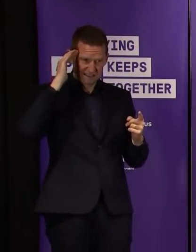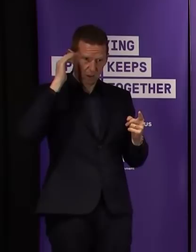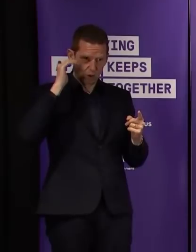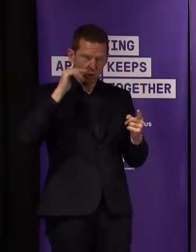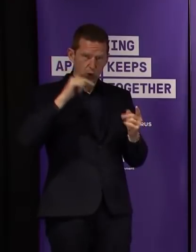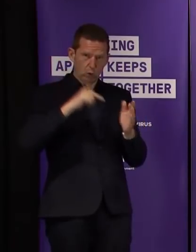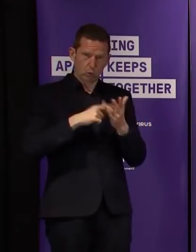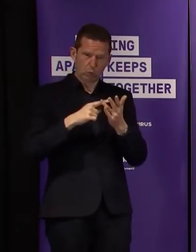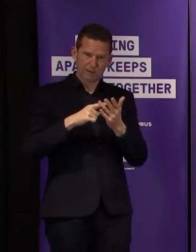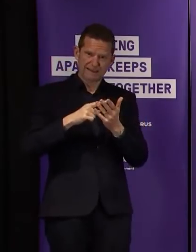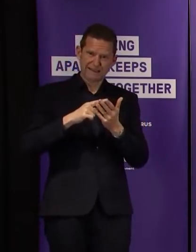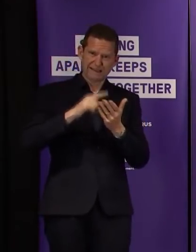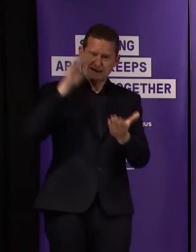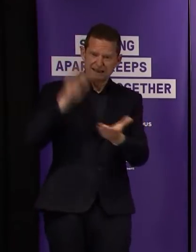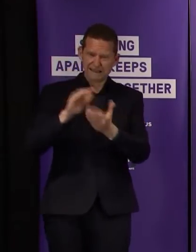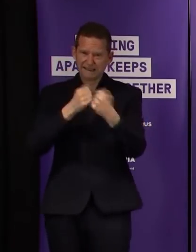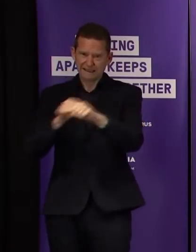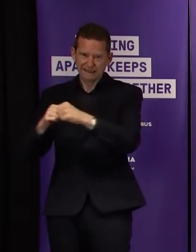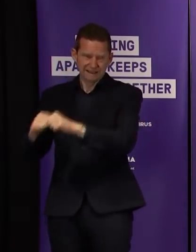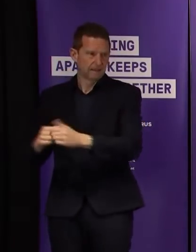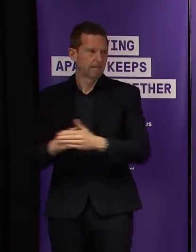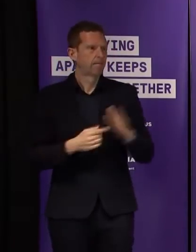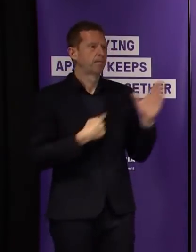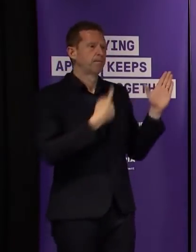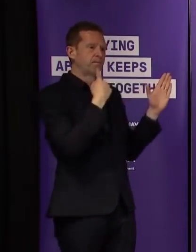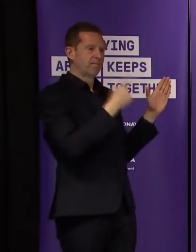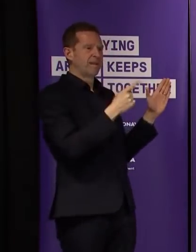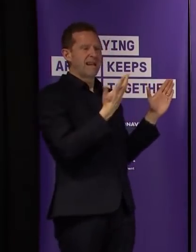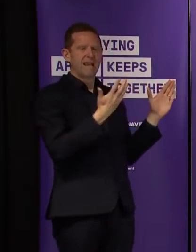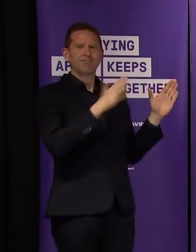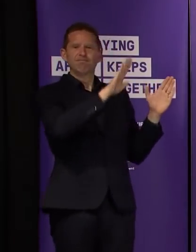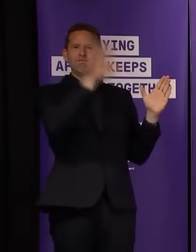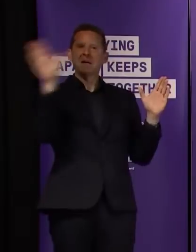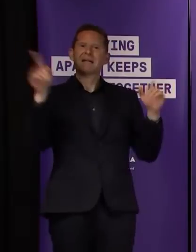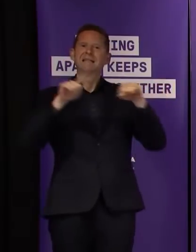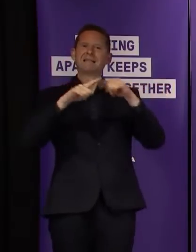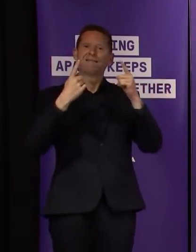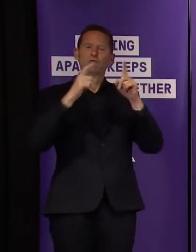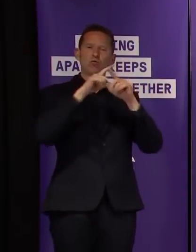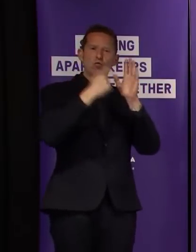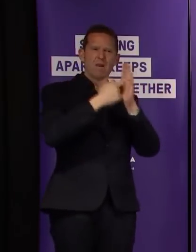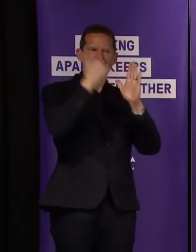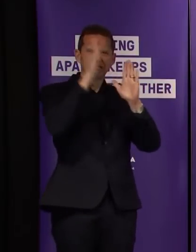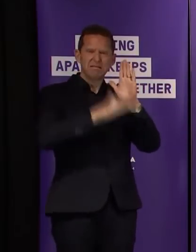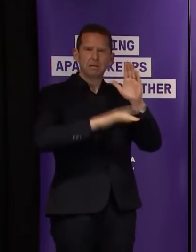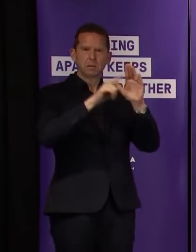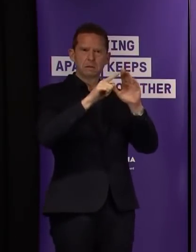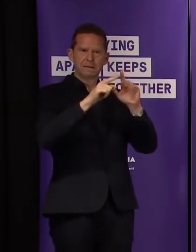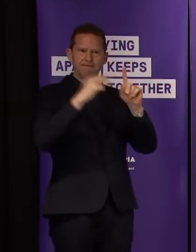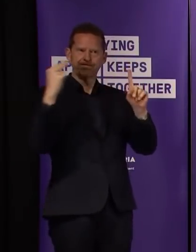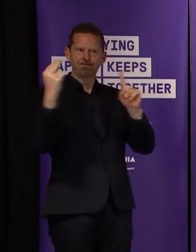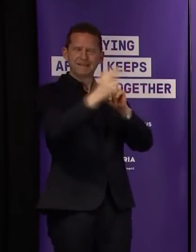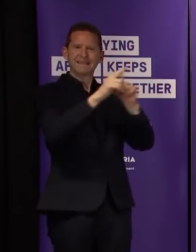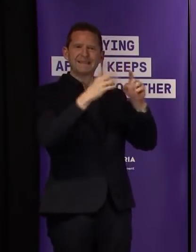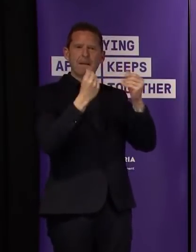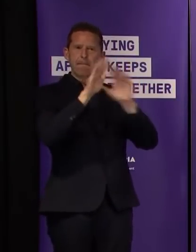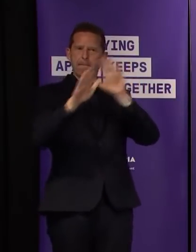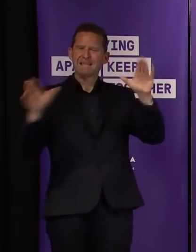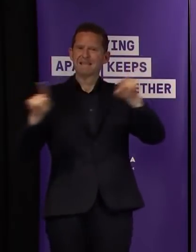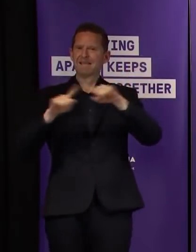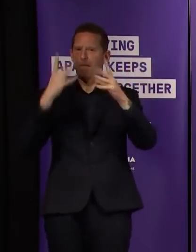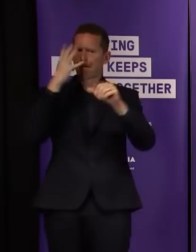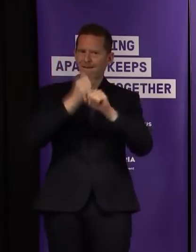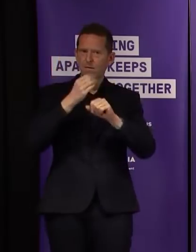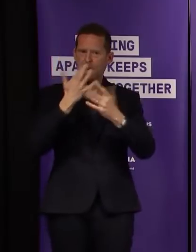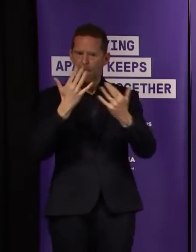it's fair to say that there are many different experts around who have many different views. There is a consensus, I think, though, about the